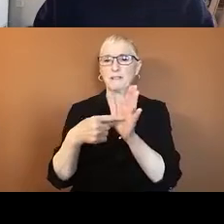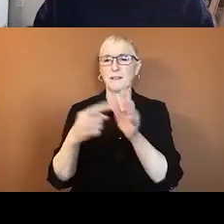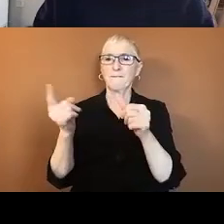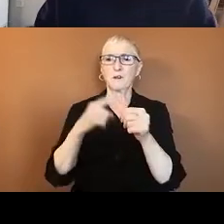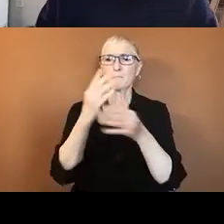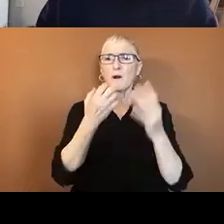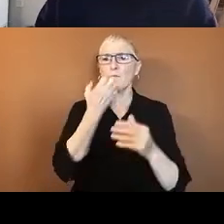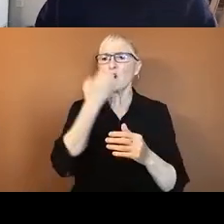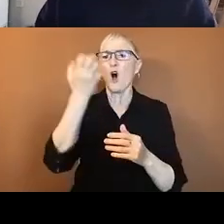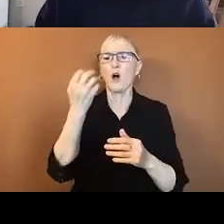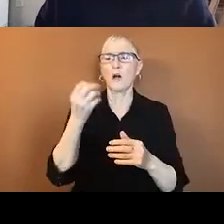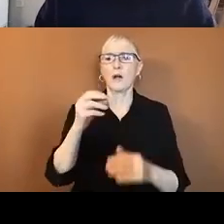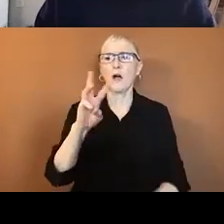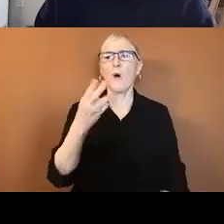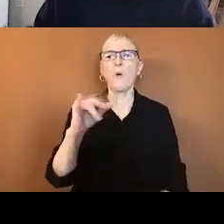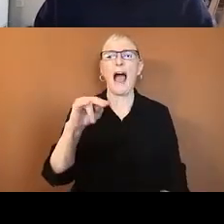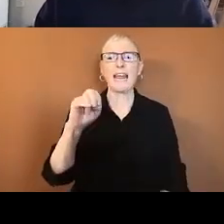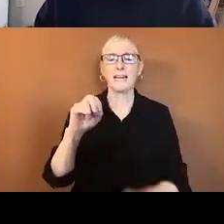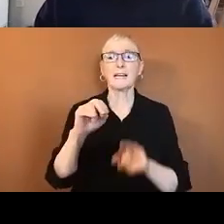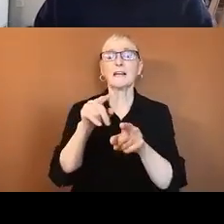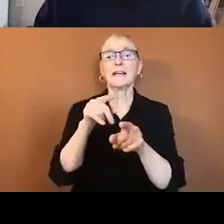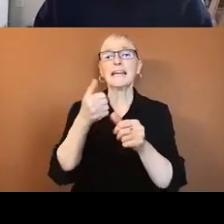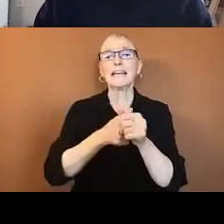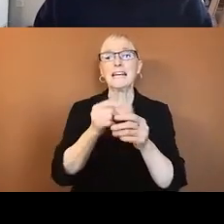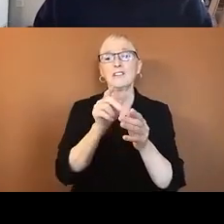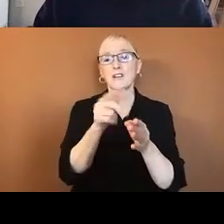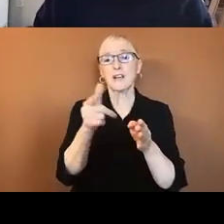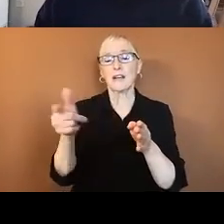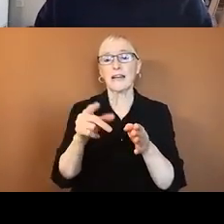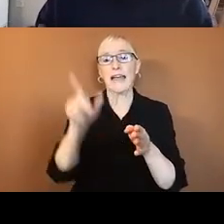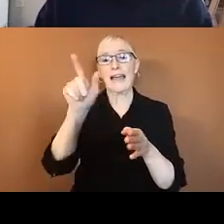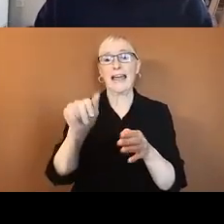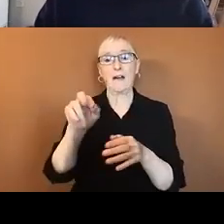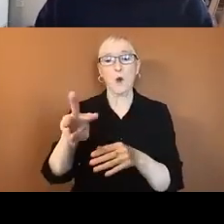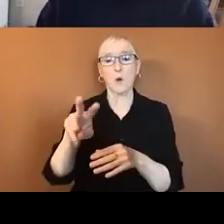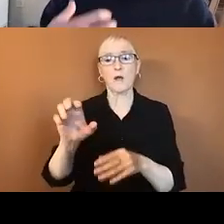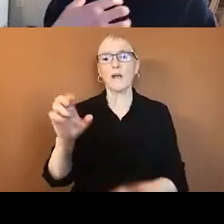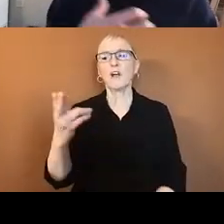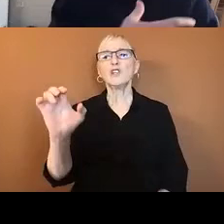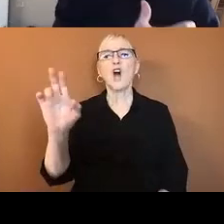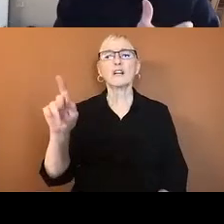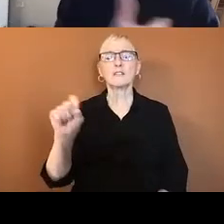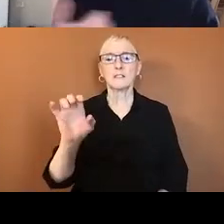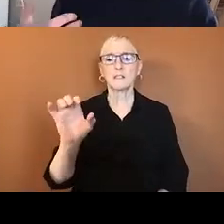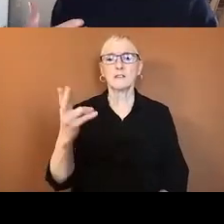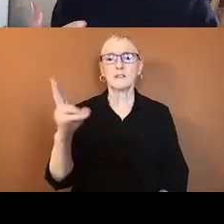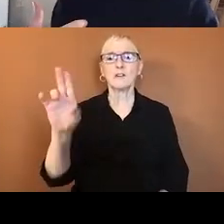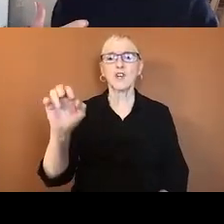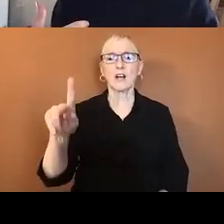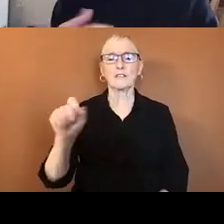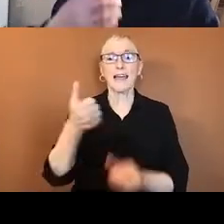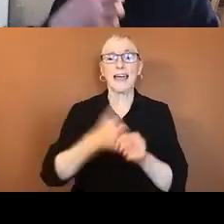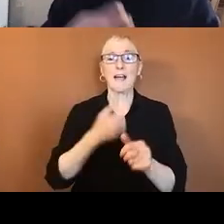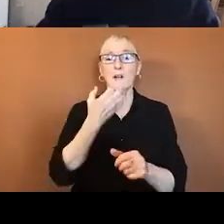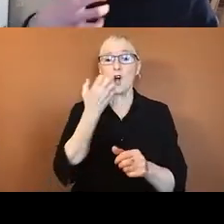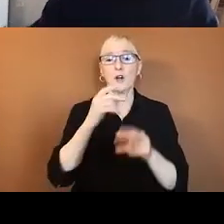call, which is called a whine. Each of these consecutive arrows, they represent things called chucks. So every call starts with a